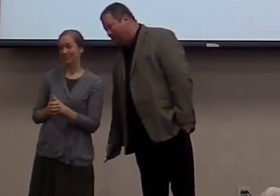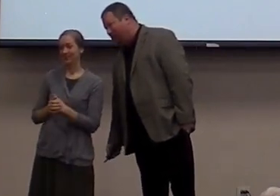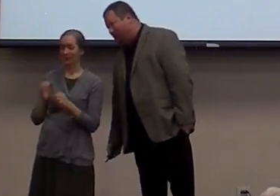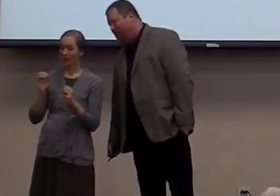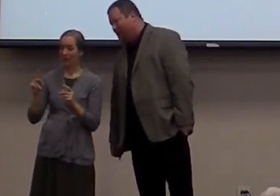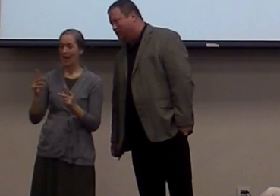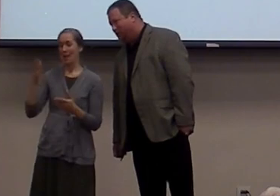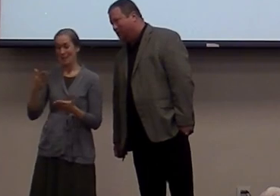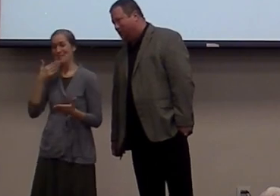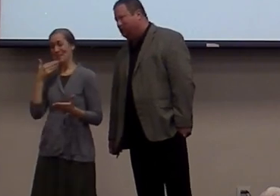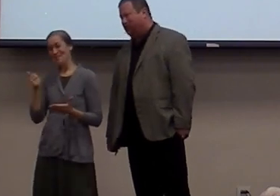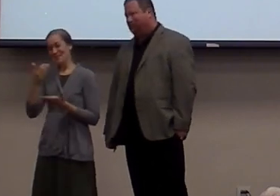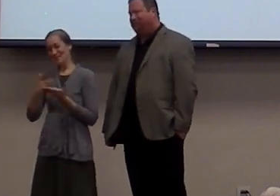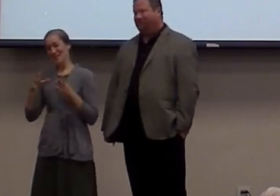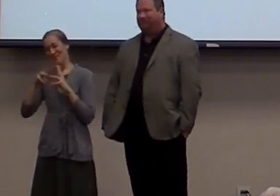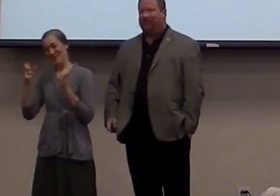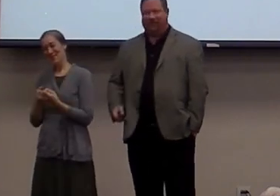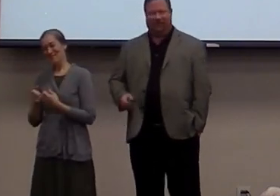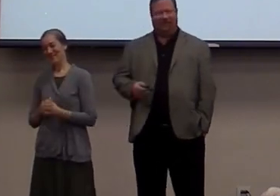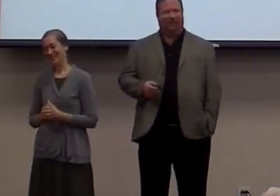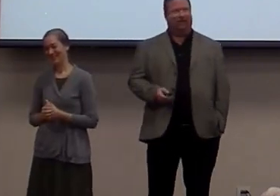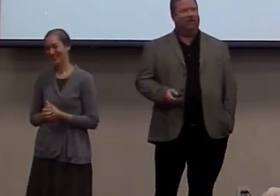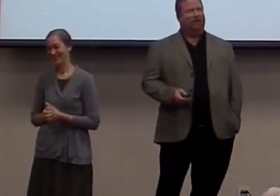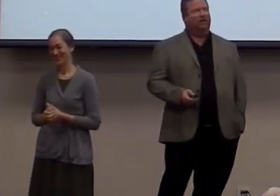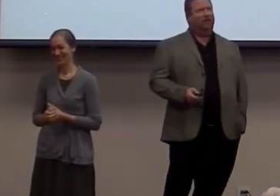Okay, that may be the best part of the workshop.